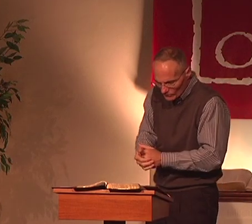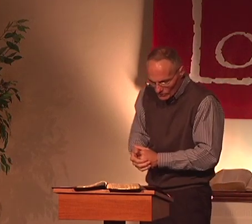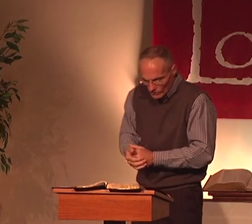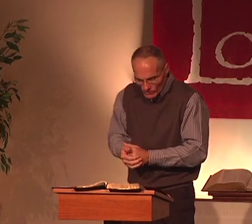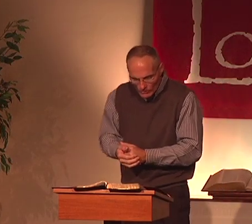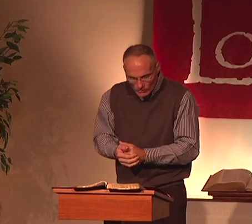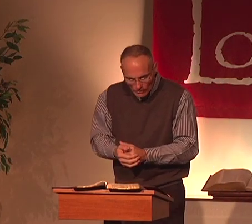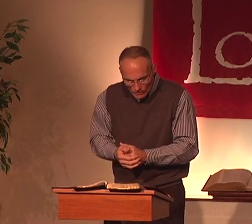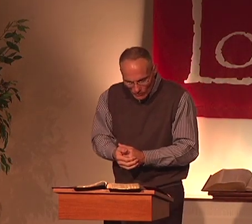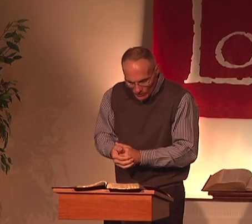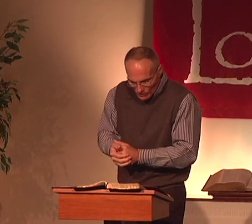happening There